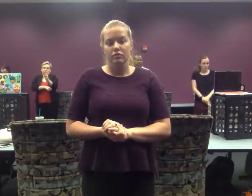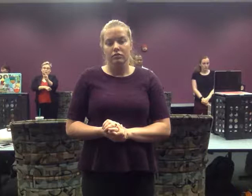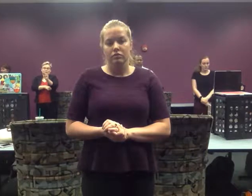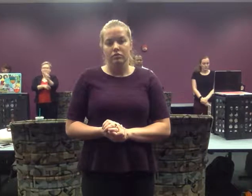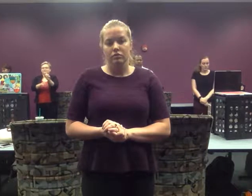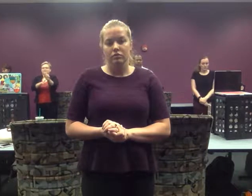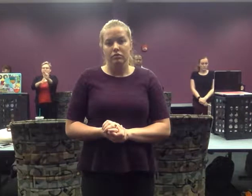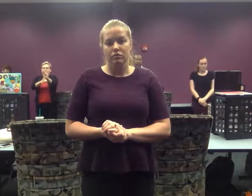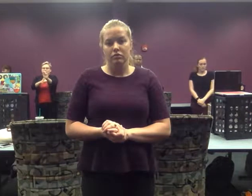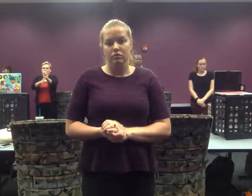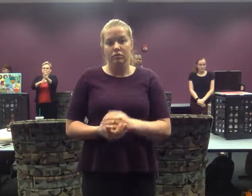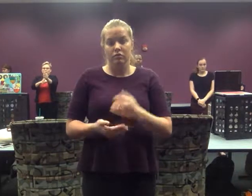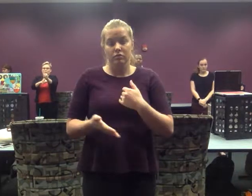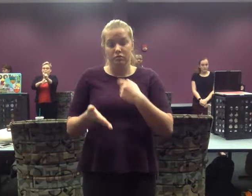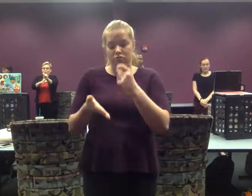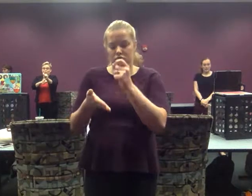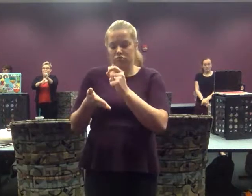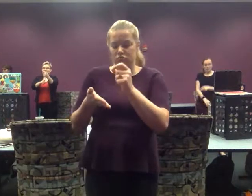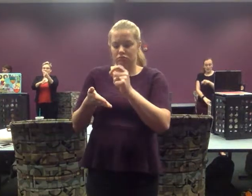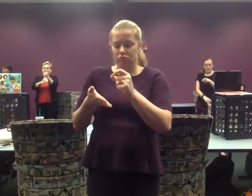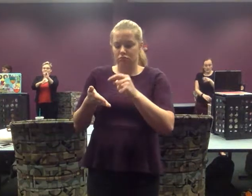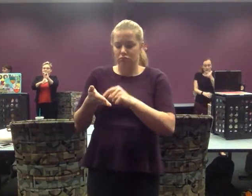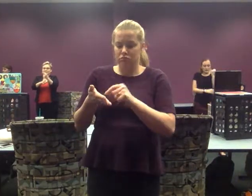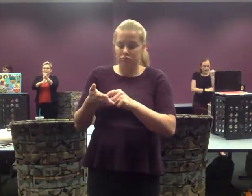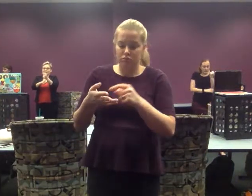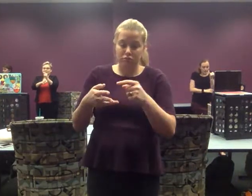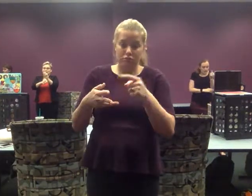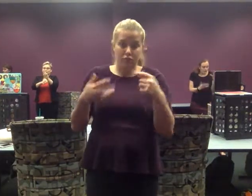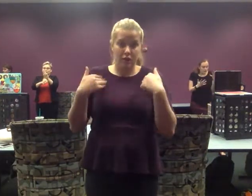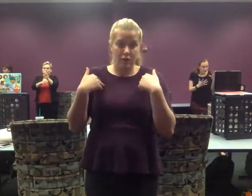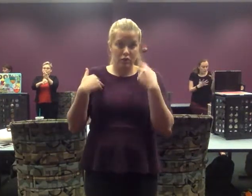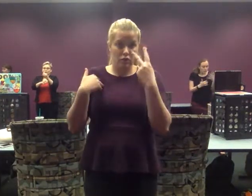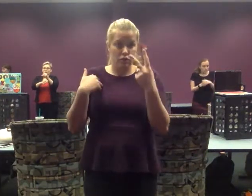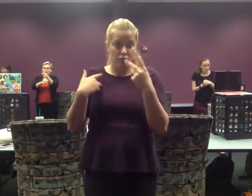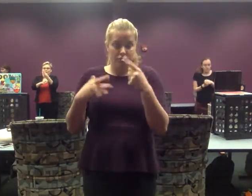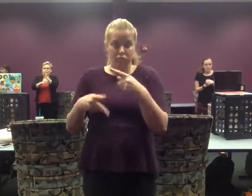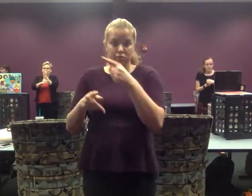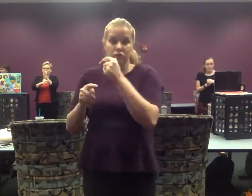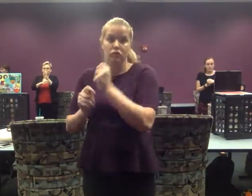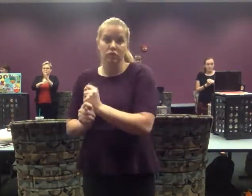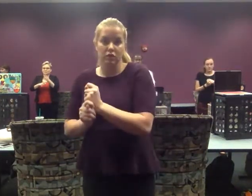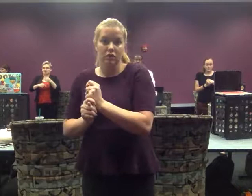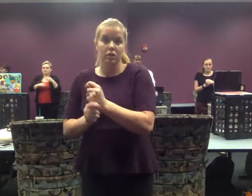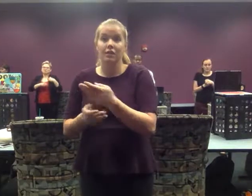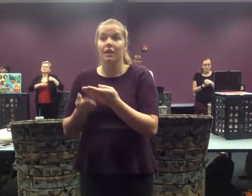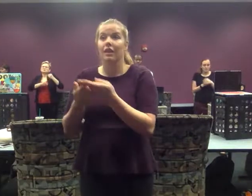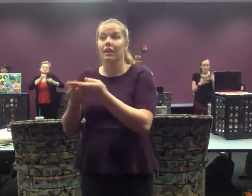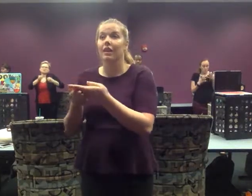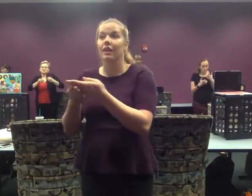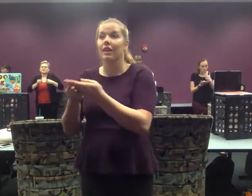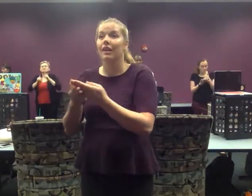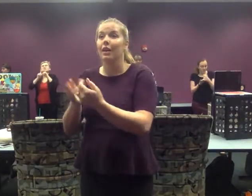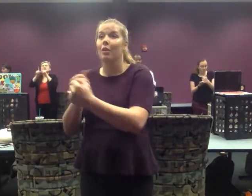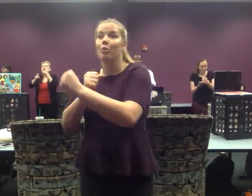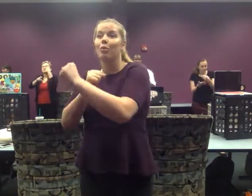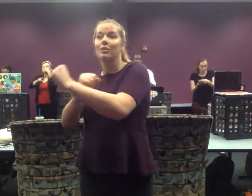double-headed horse. One was the traditional appeal to the wealthy, protect them, and reduce